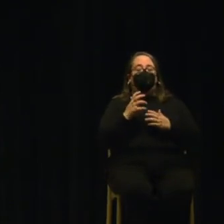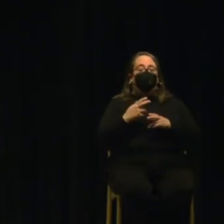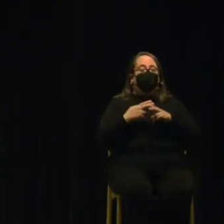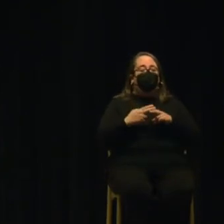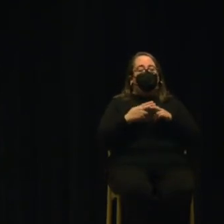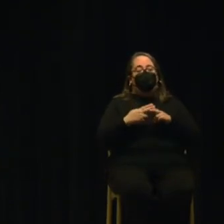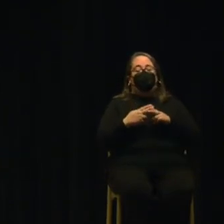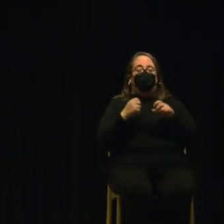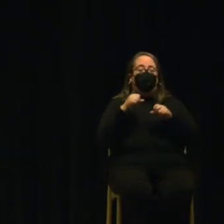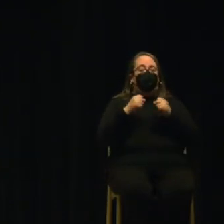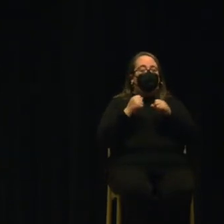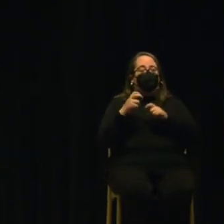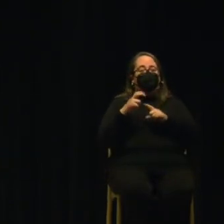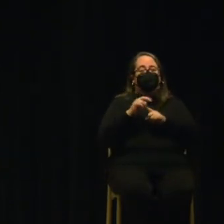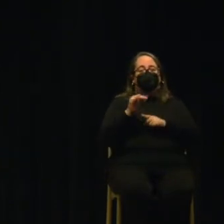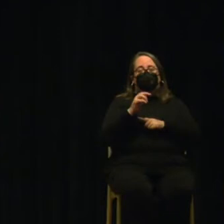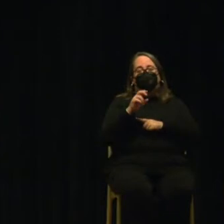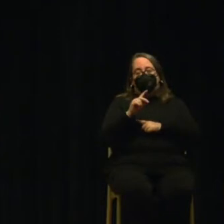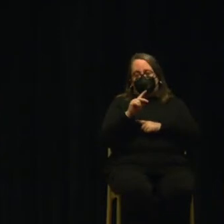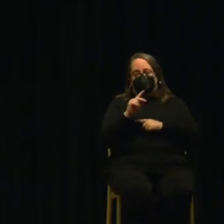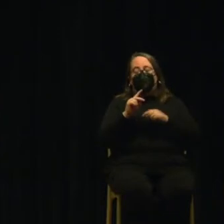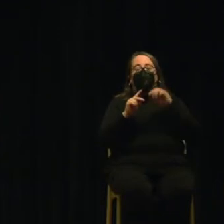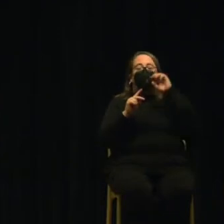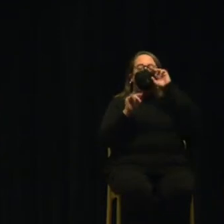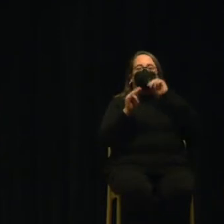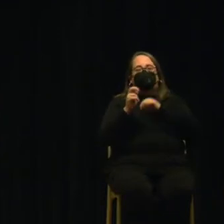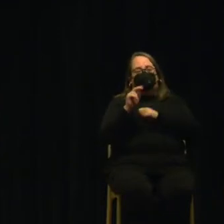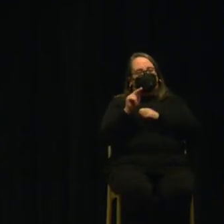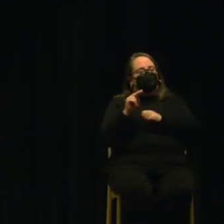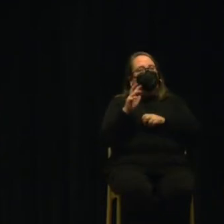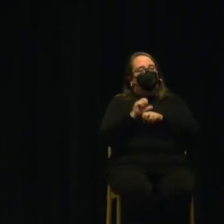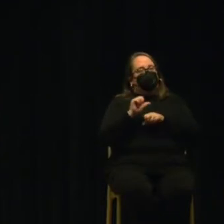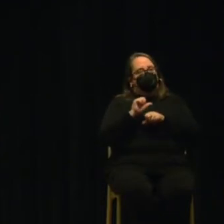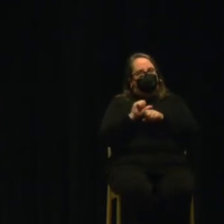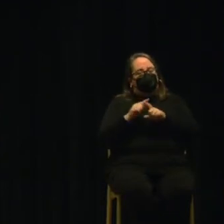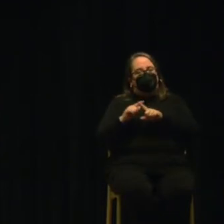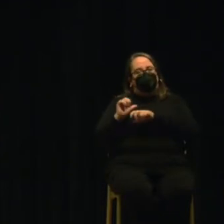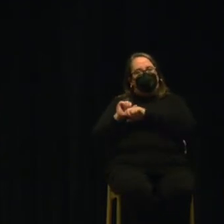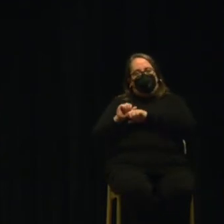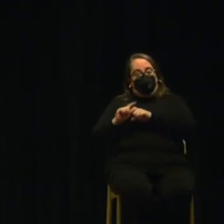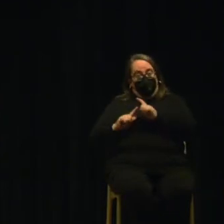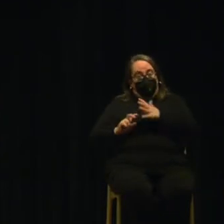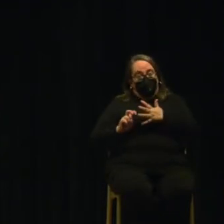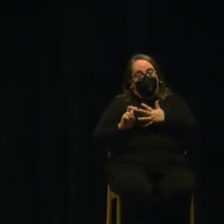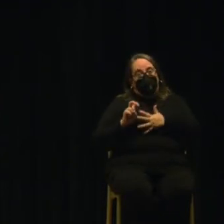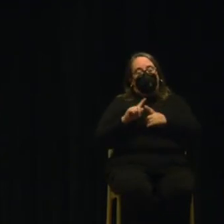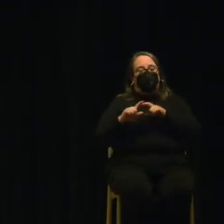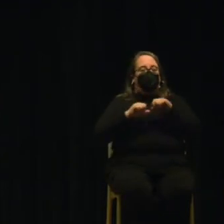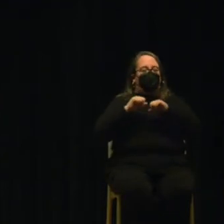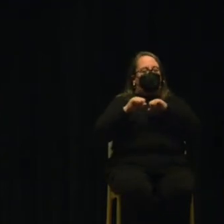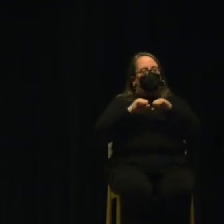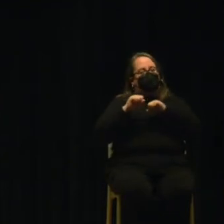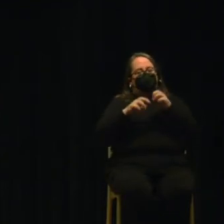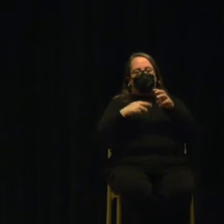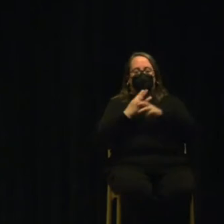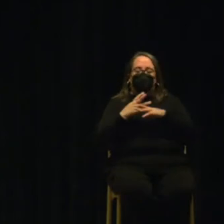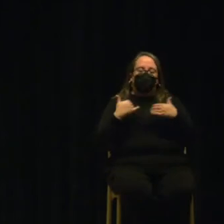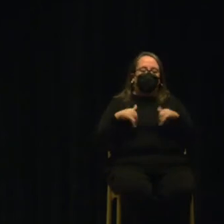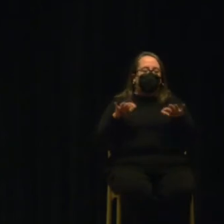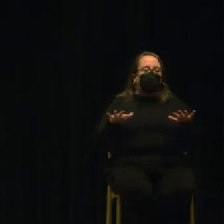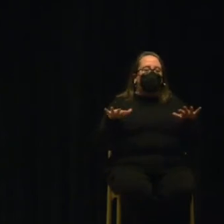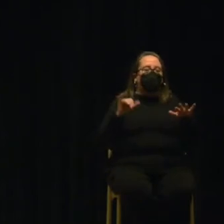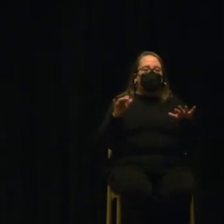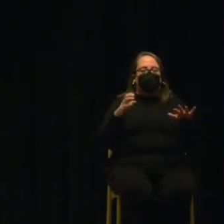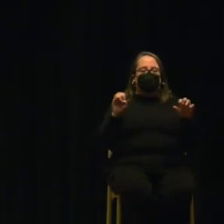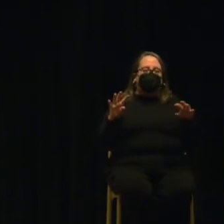Johnson. The son of formerly enslaved parents, Johnson worked his way to the top of the boxing world despite facing widespread racism and